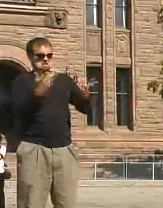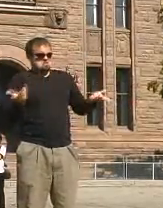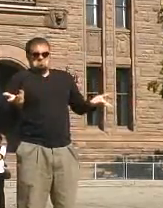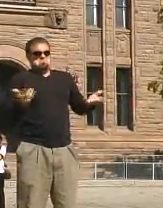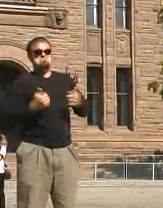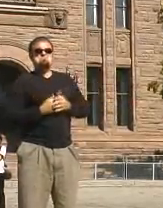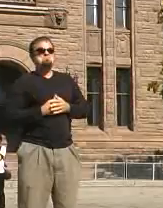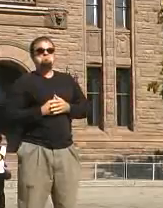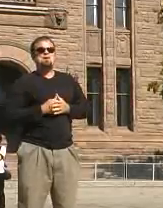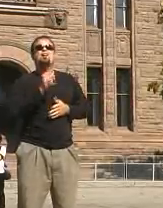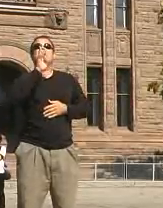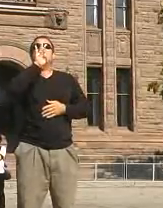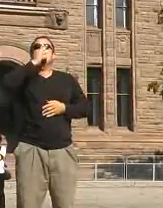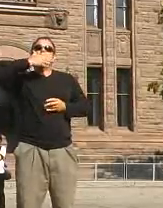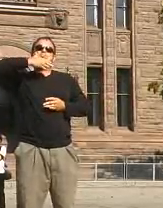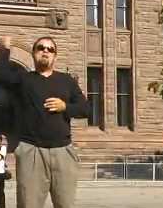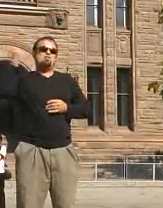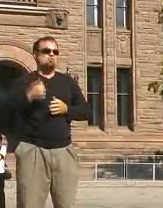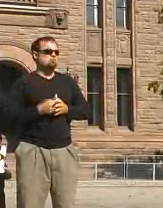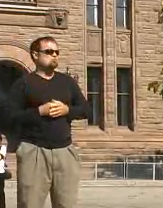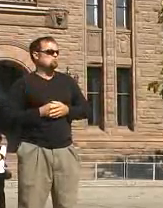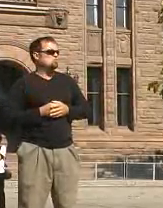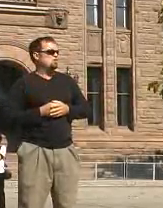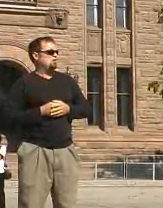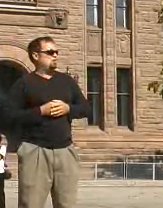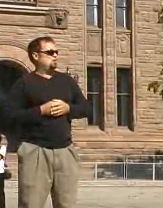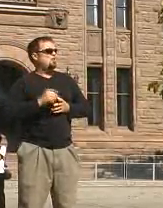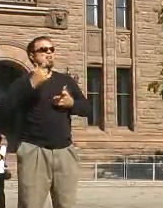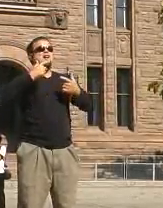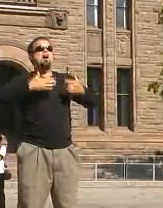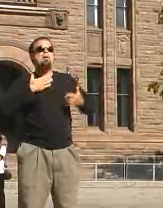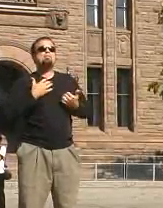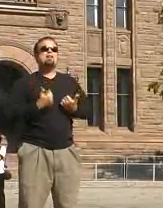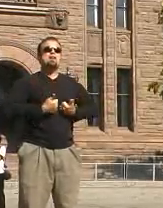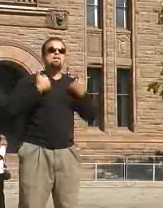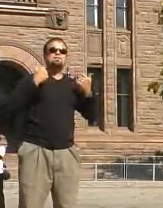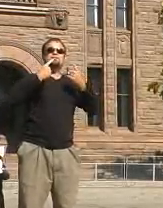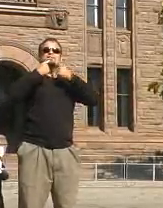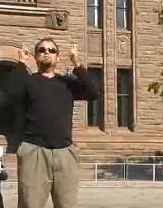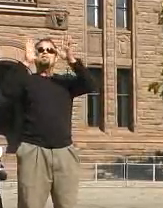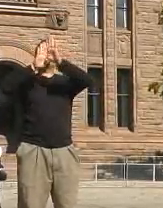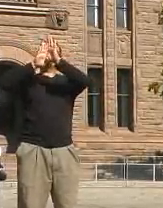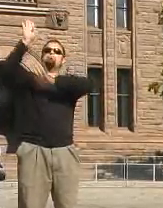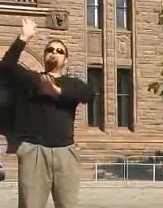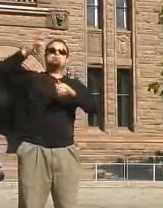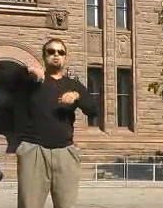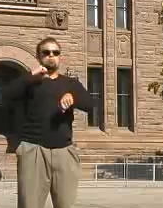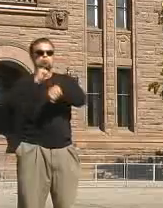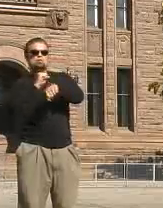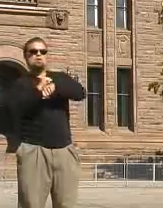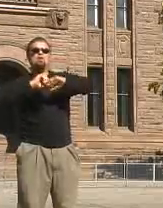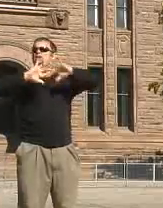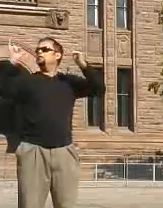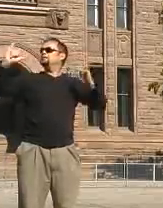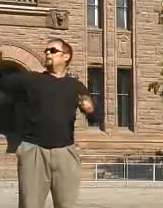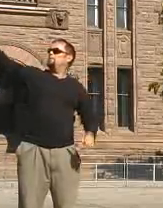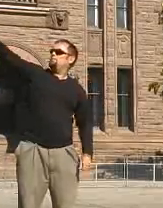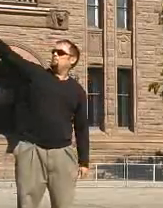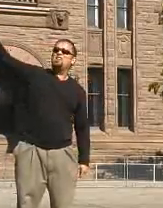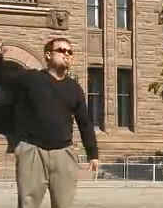That's what this speaks to. Autism doesn't recognize sign language. It believes that speech is better. To have a happy, prosperous,